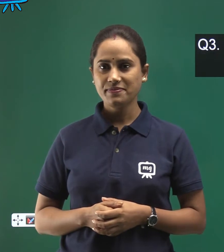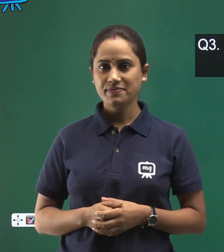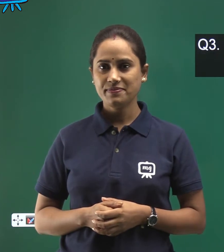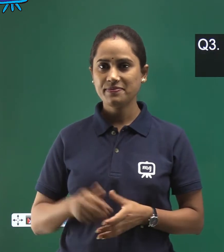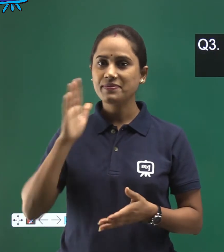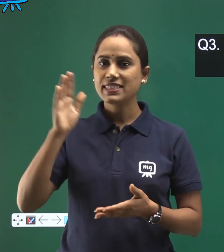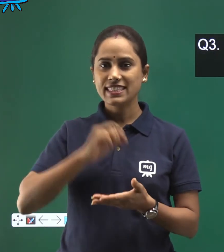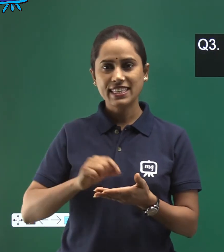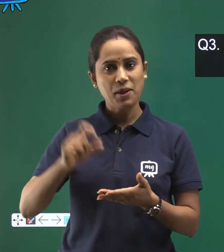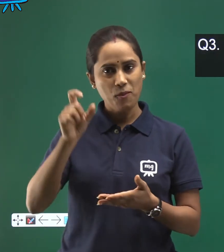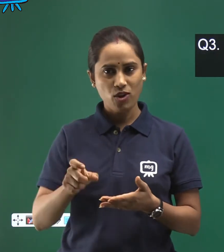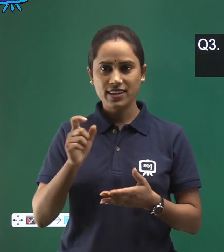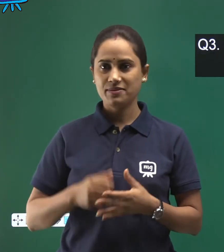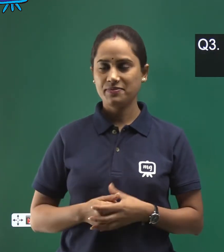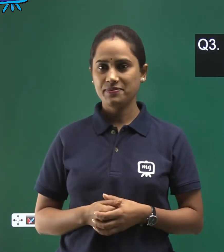The poet